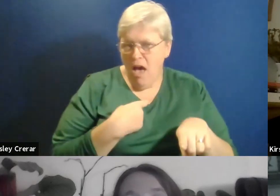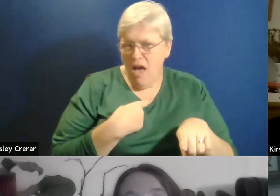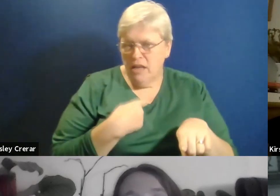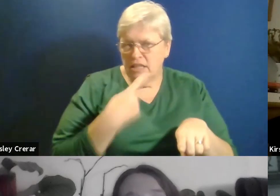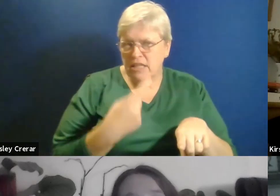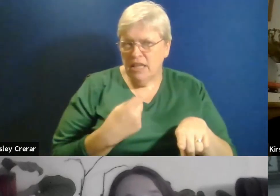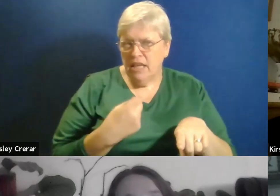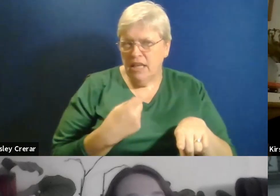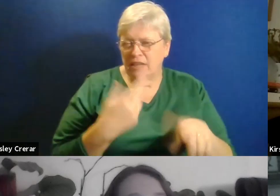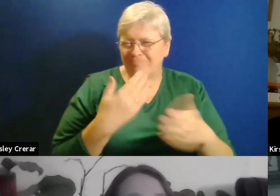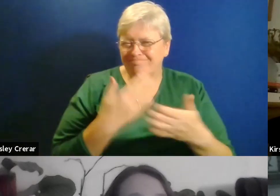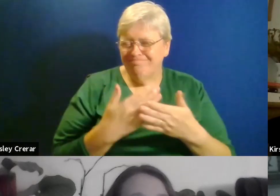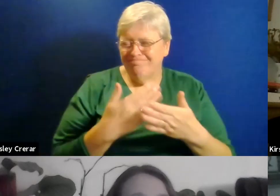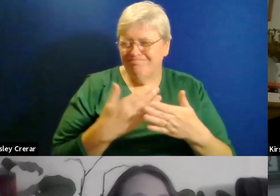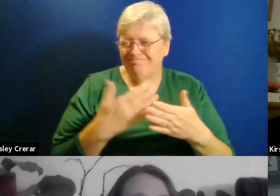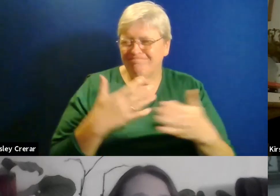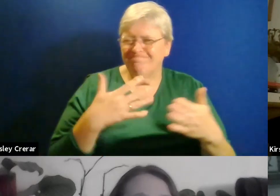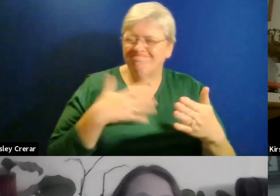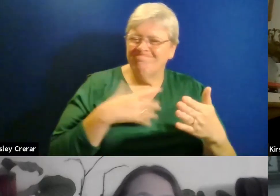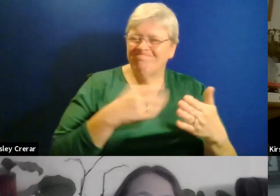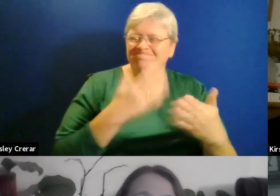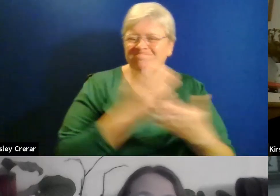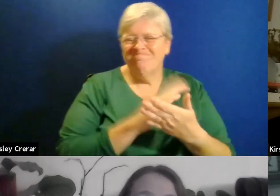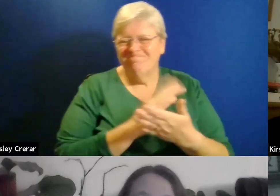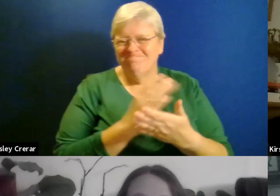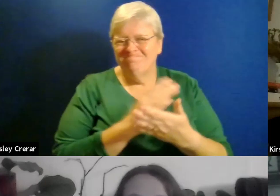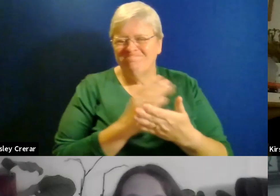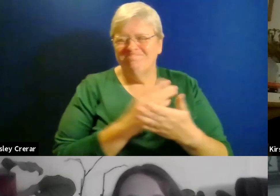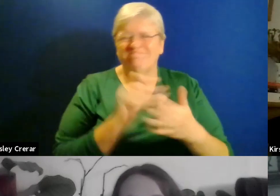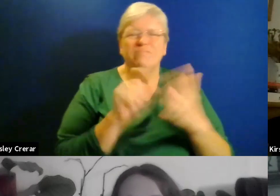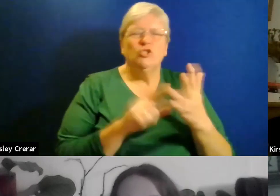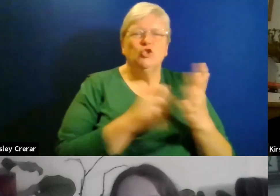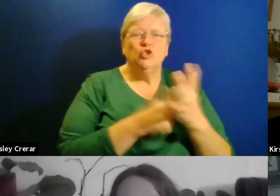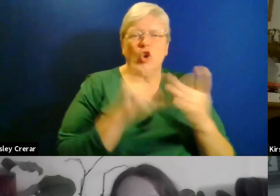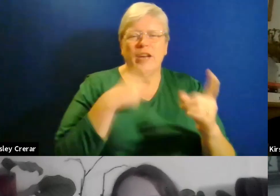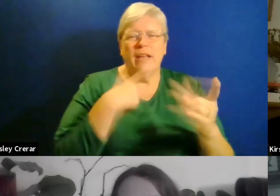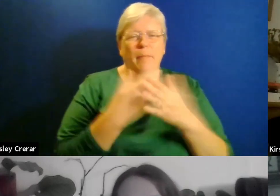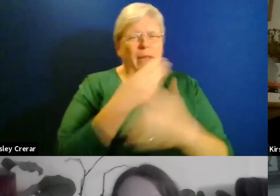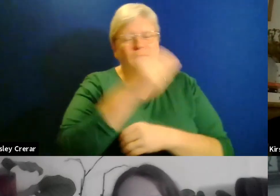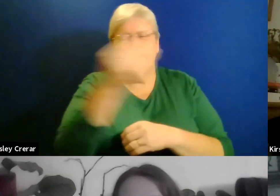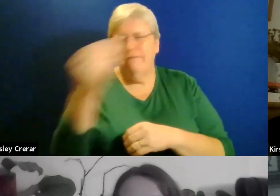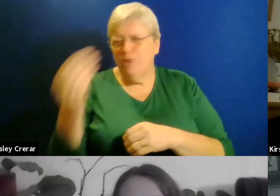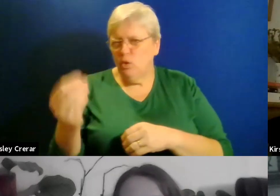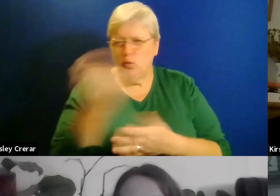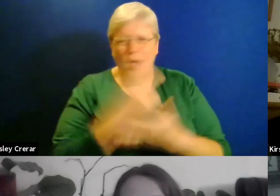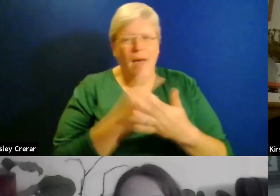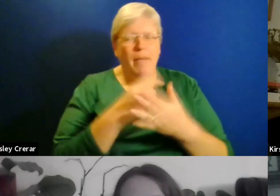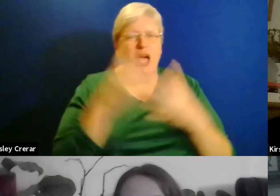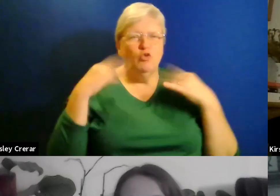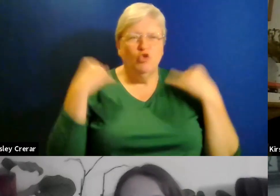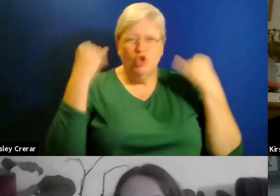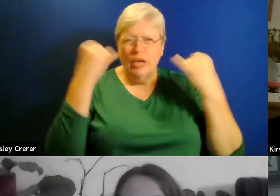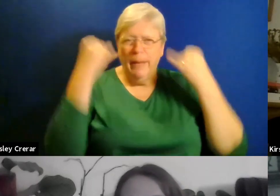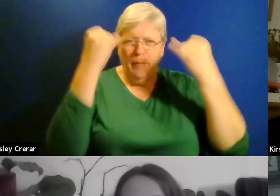I was very tentative about writing in Doric. It's very much dependent on the topic. I've written a few Doric pieces on sheep, like Henry Moore, I watch